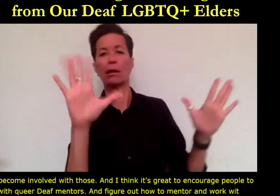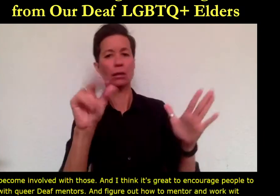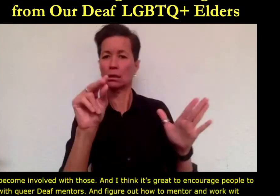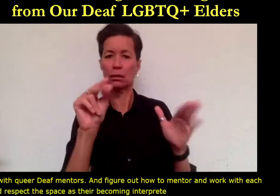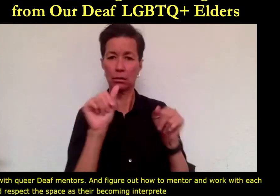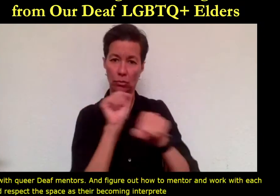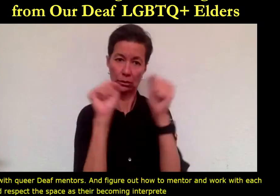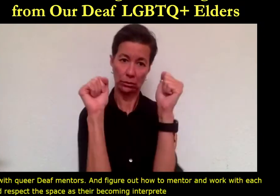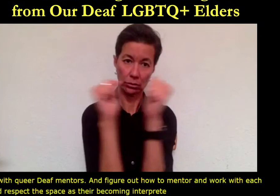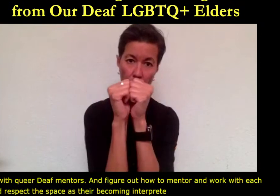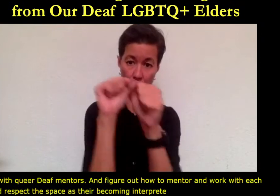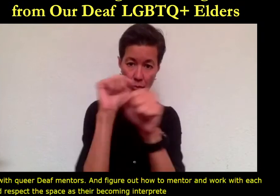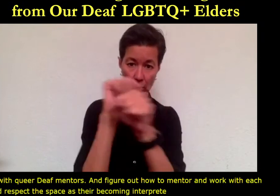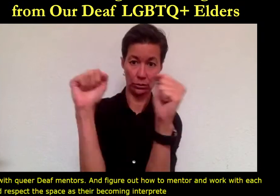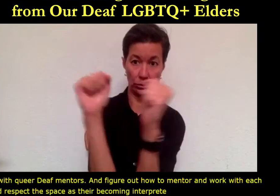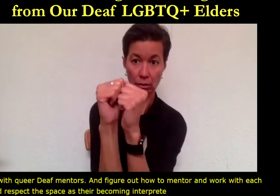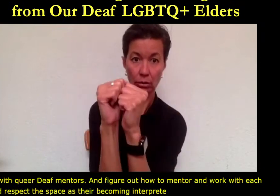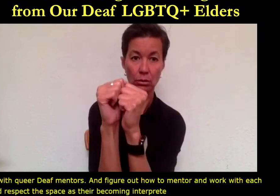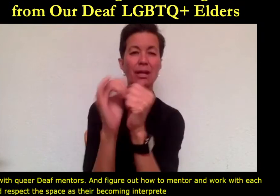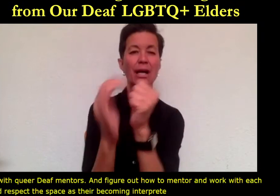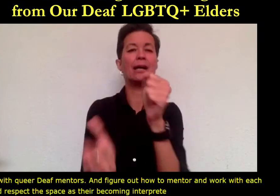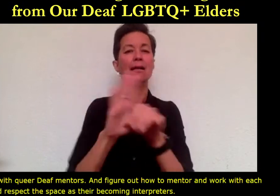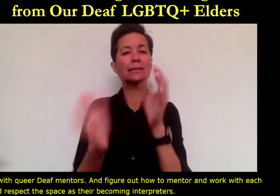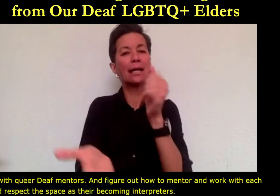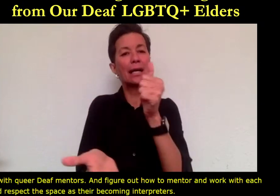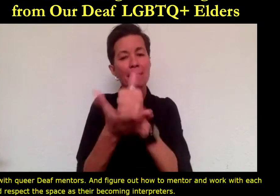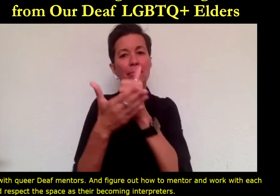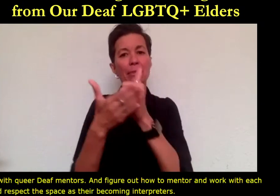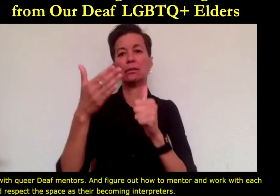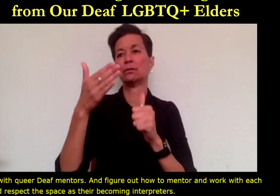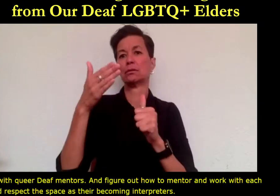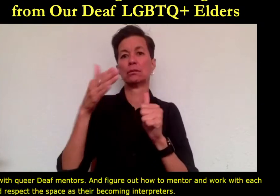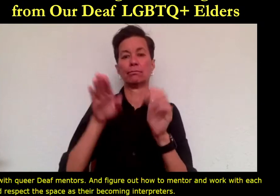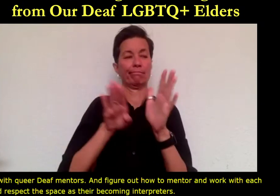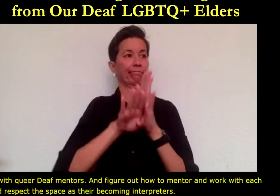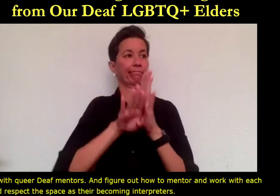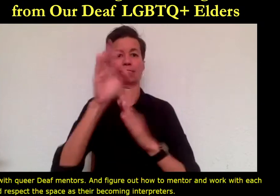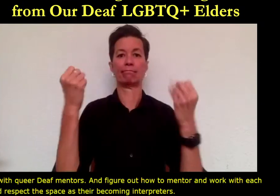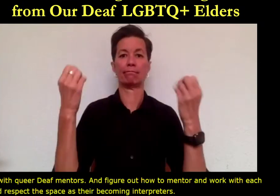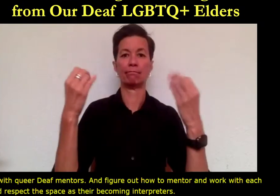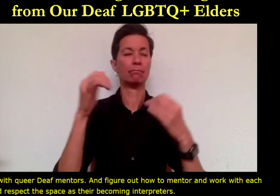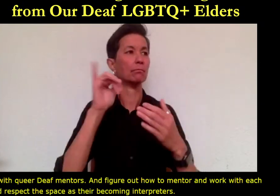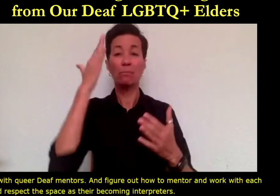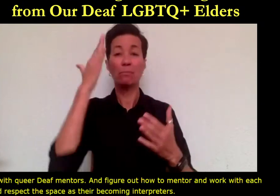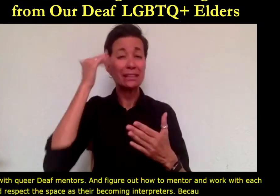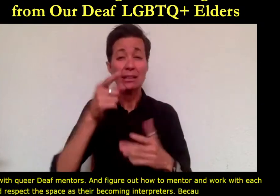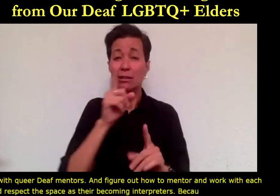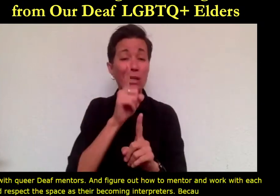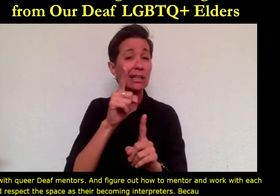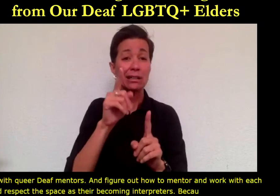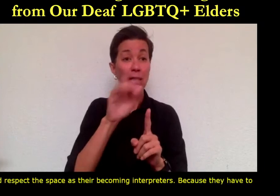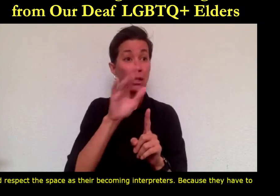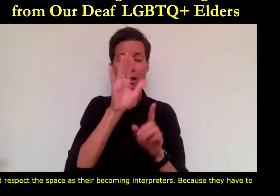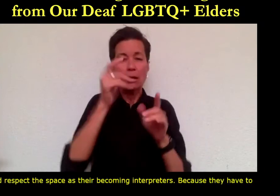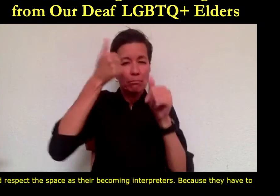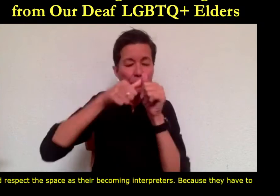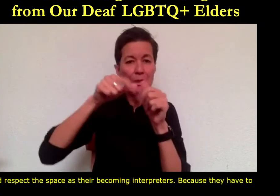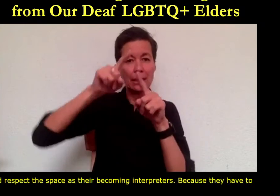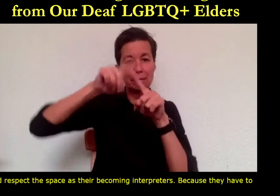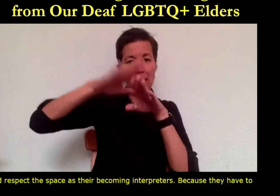it's it's a really good idea to work together with these groups rather than try to take advantage of them and just learn from them and then go about your business